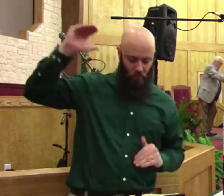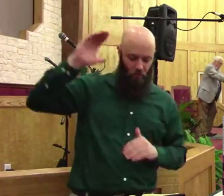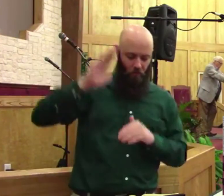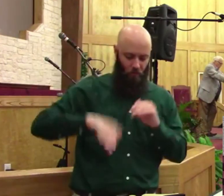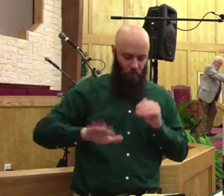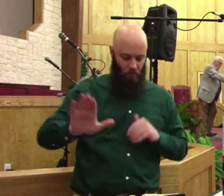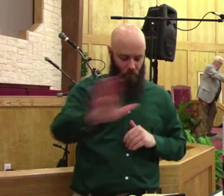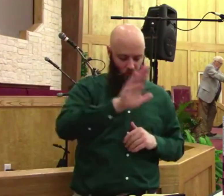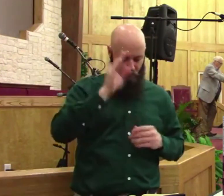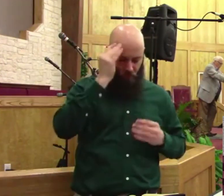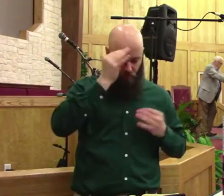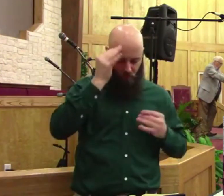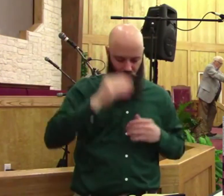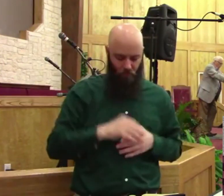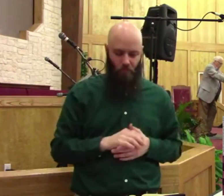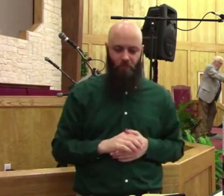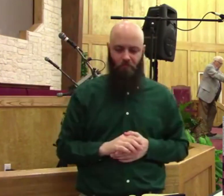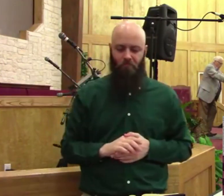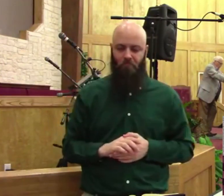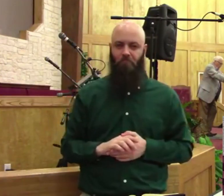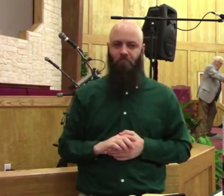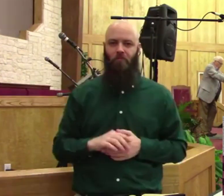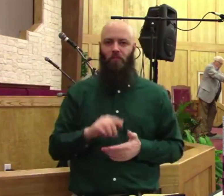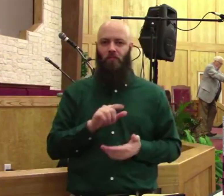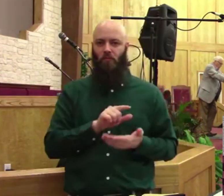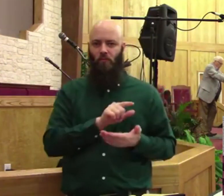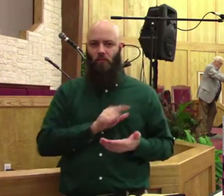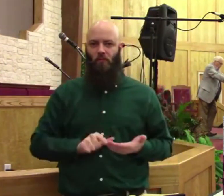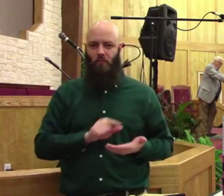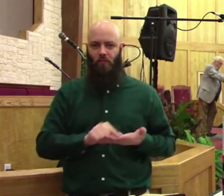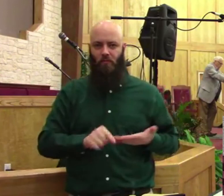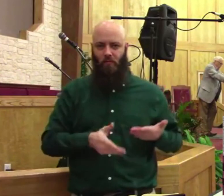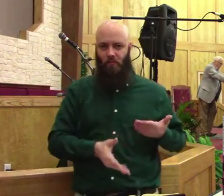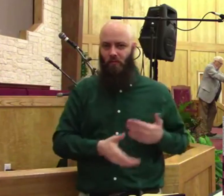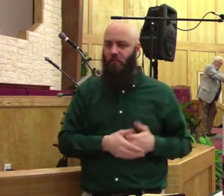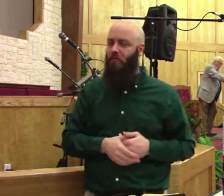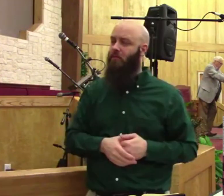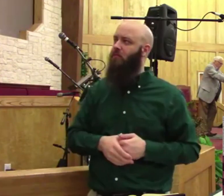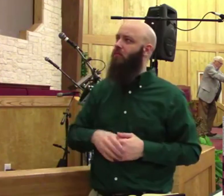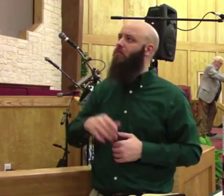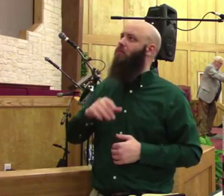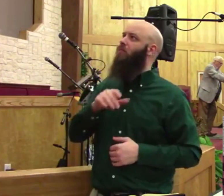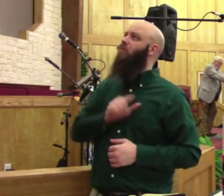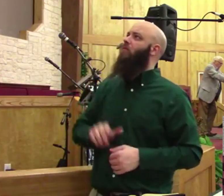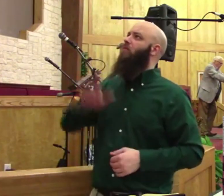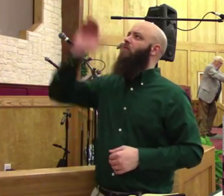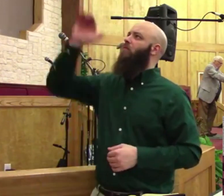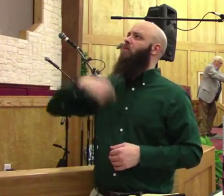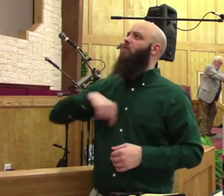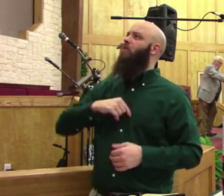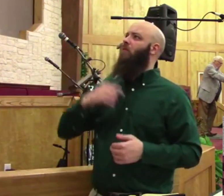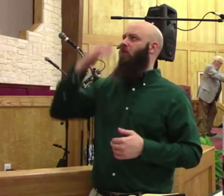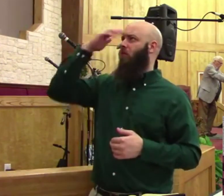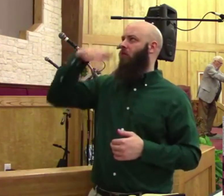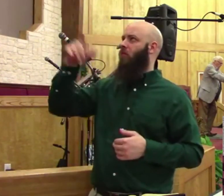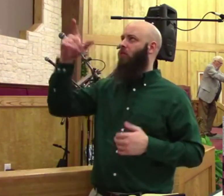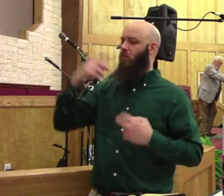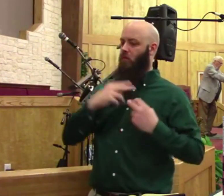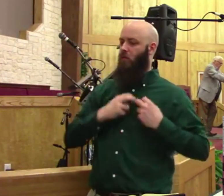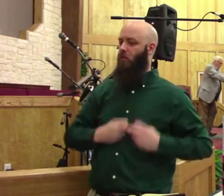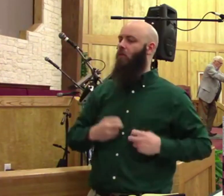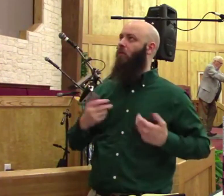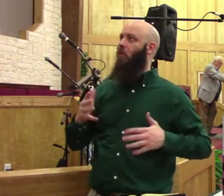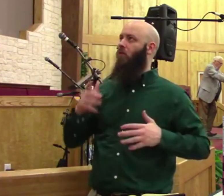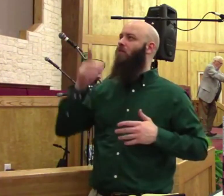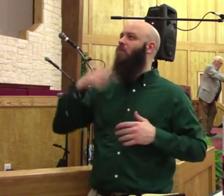hearts. We ask you this morning to search our hearts and to find if there's any evil way in us, Father.